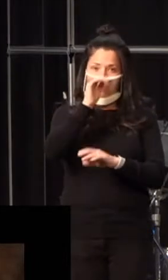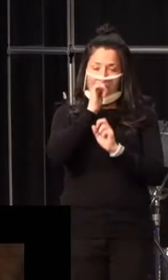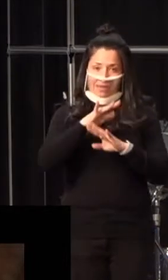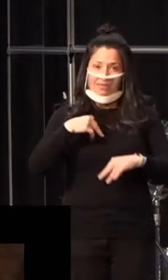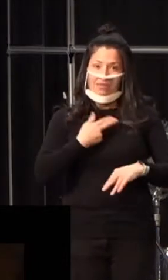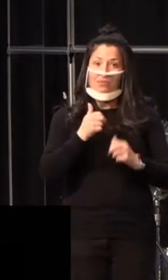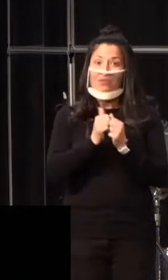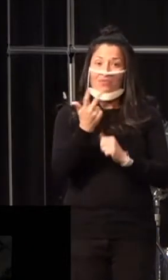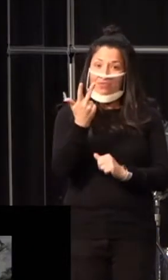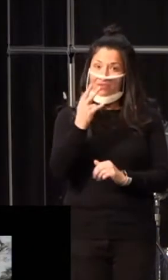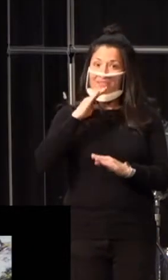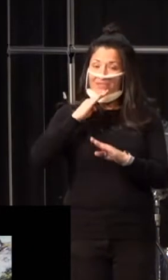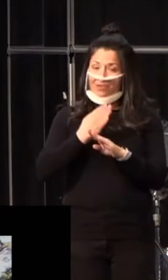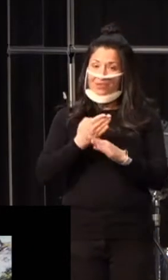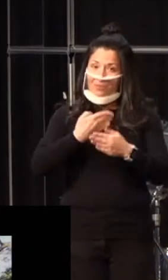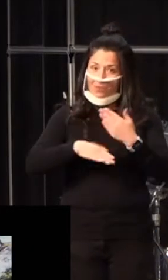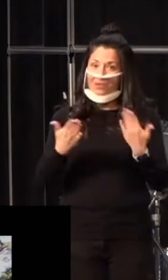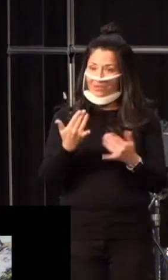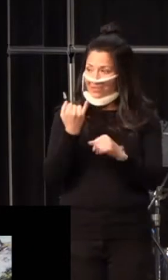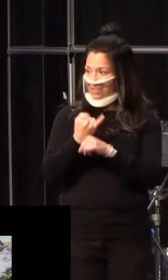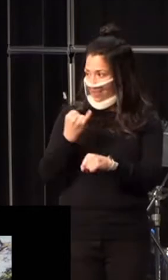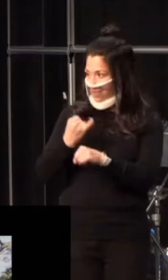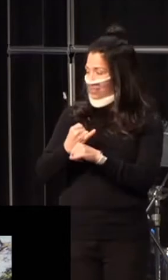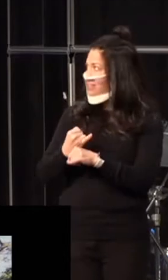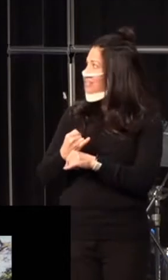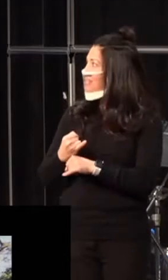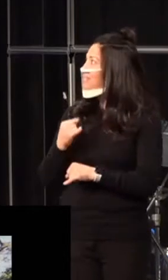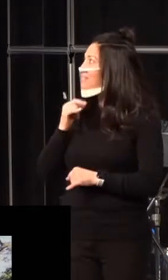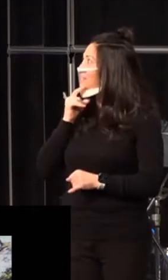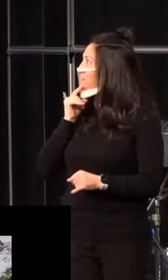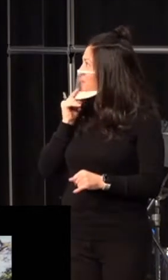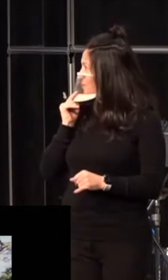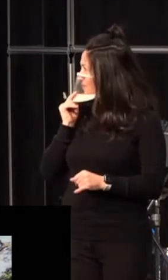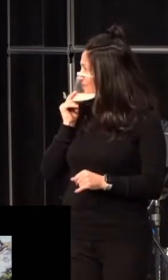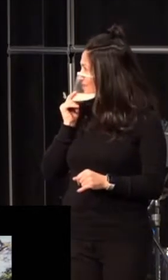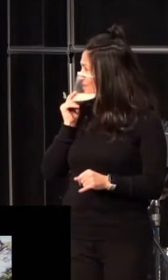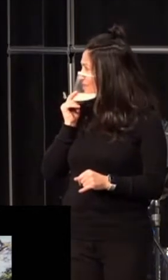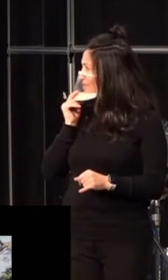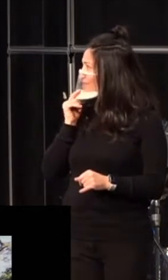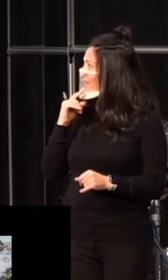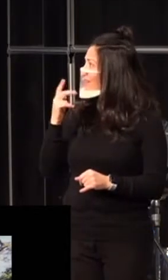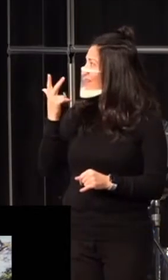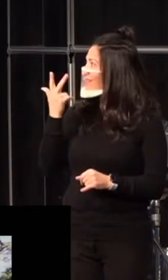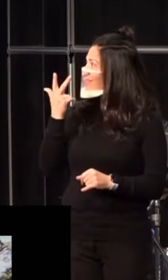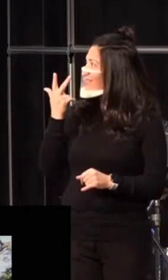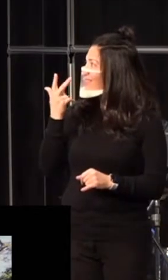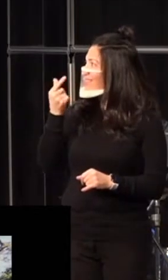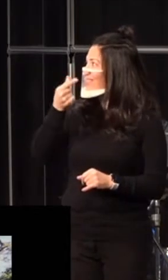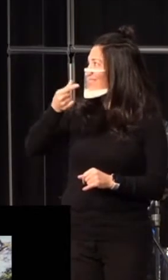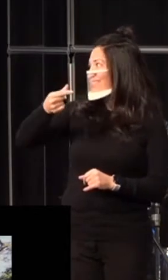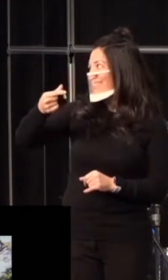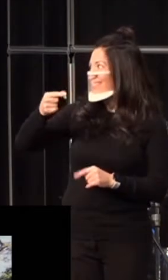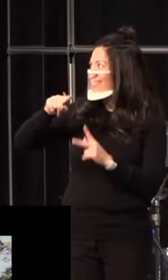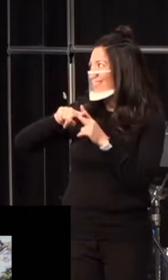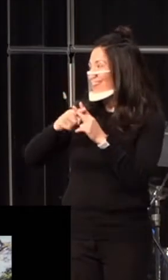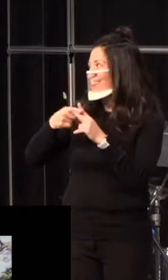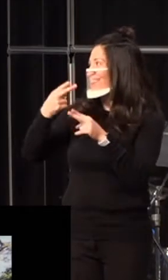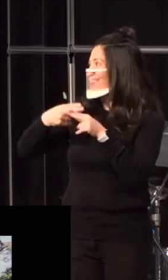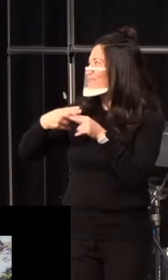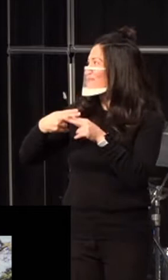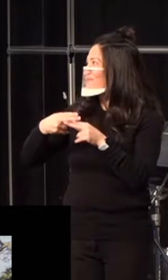us with three daughters born here in St. Augustine, Galilee, Georgia, and Geneva. Three G geography names, just in case you're